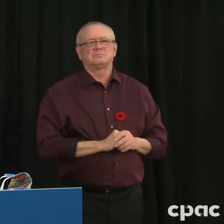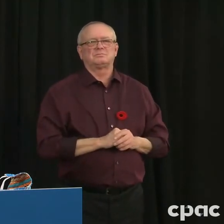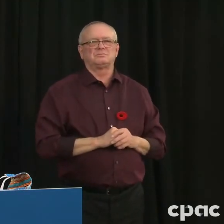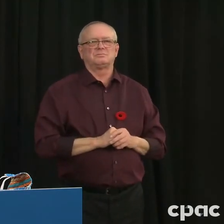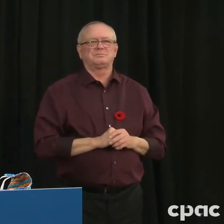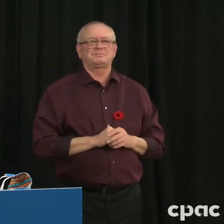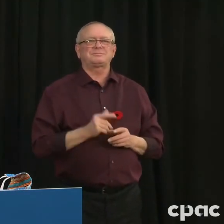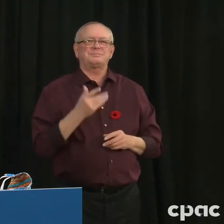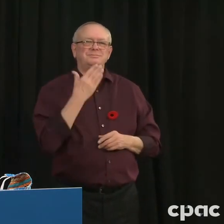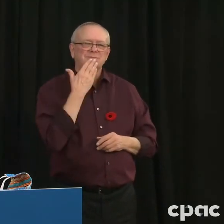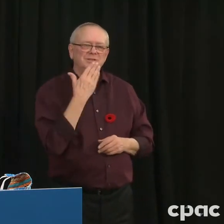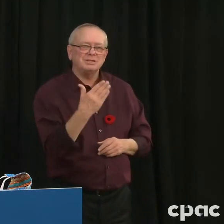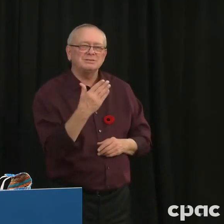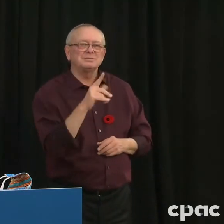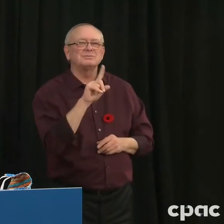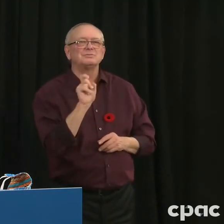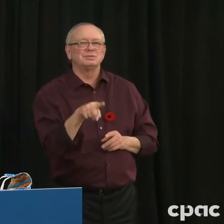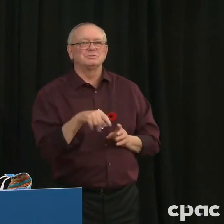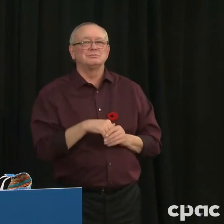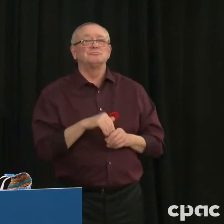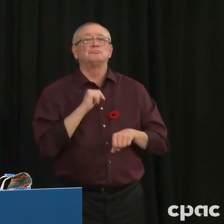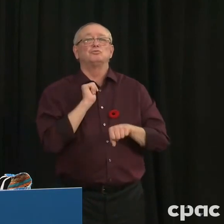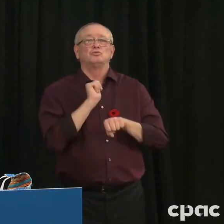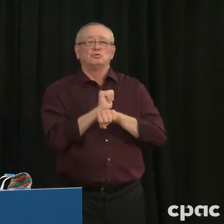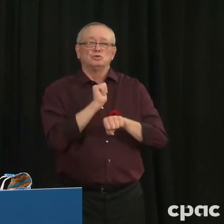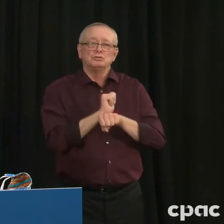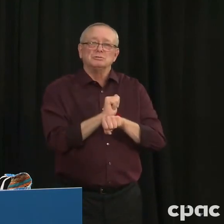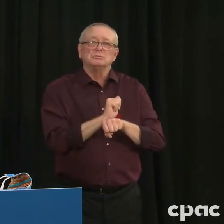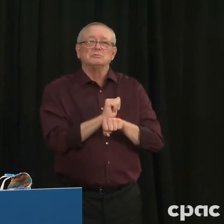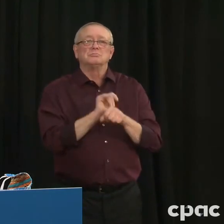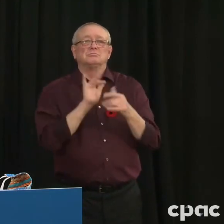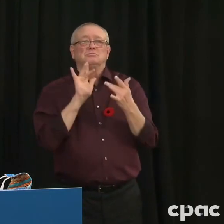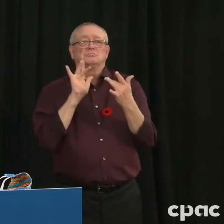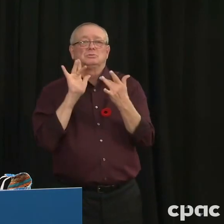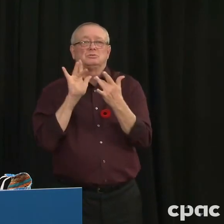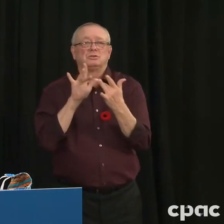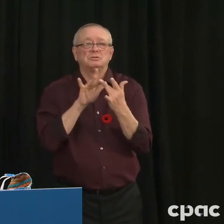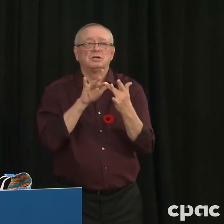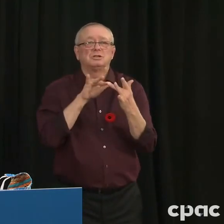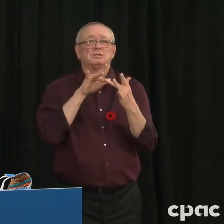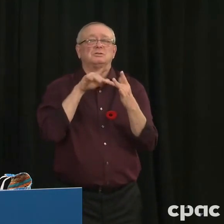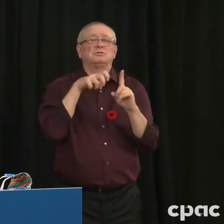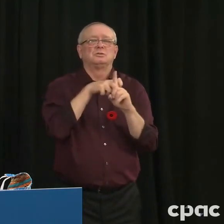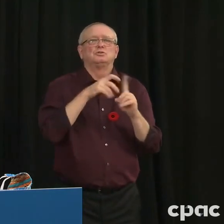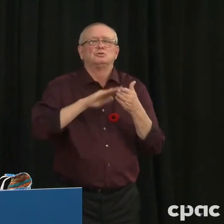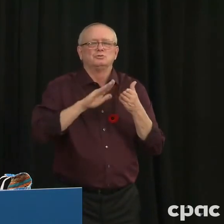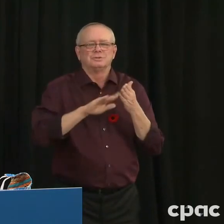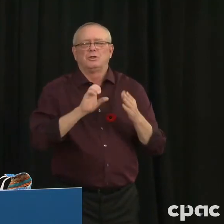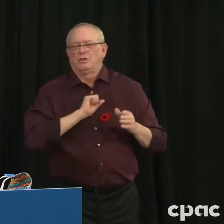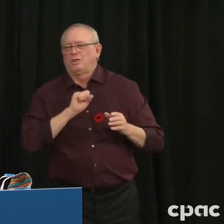bolster our contact tracing capacity and try to get some of that information. Excuse me.